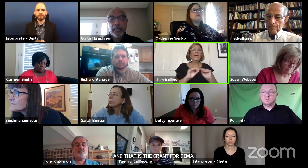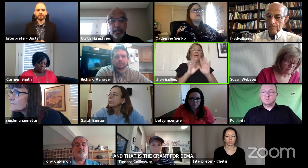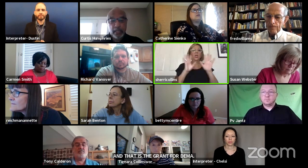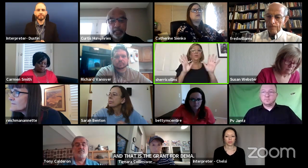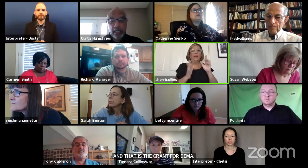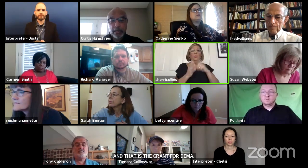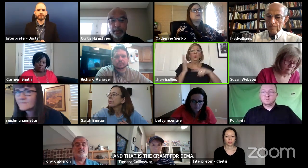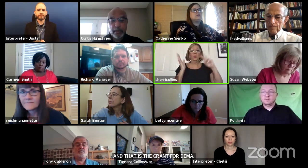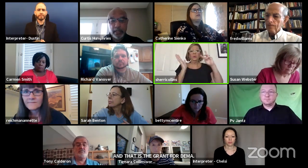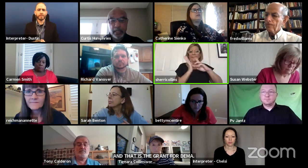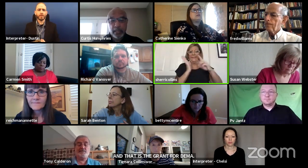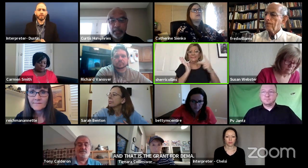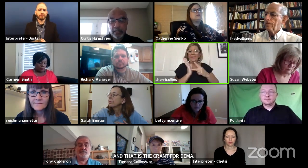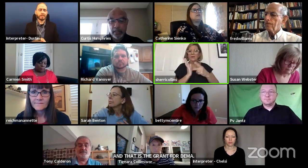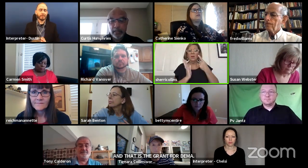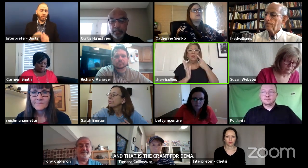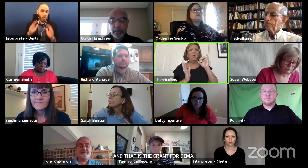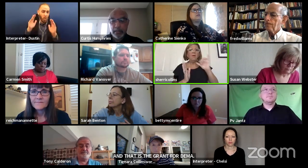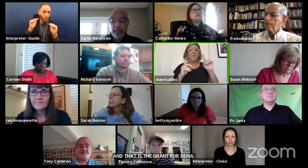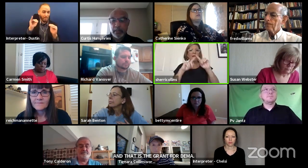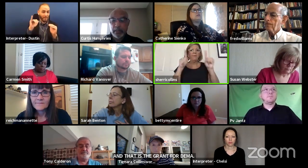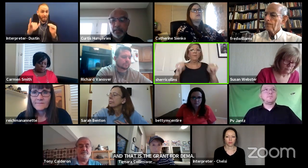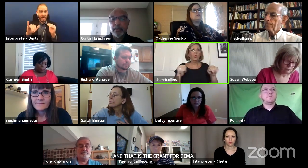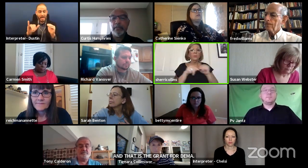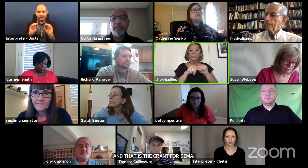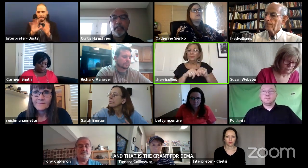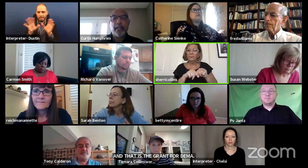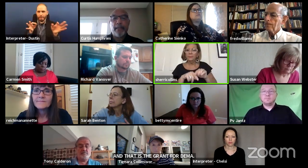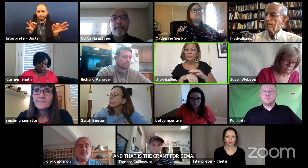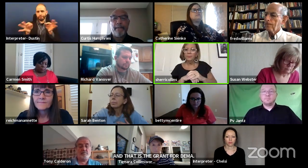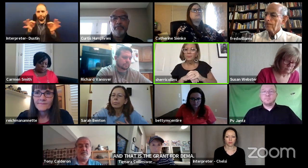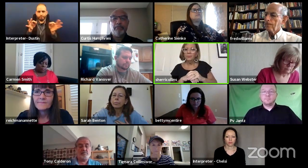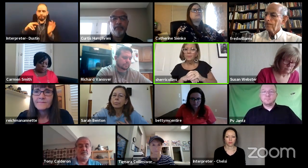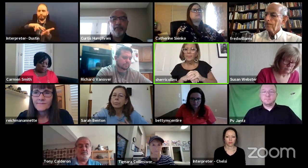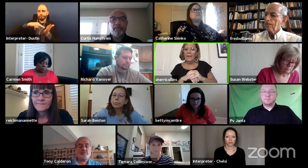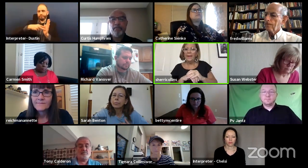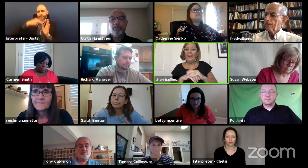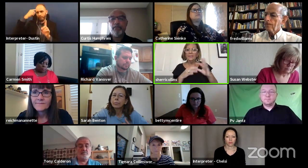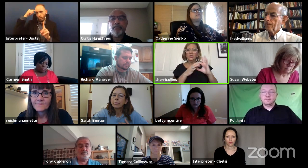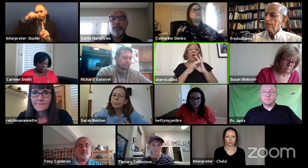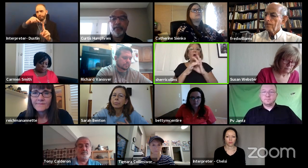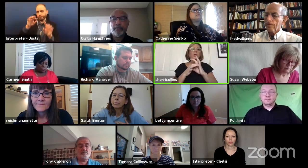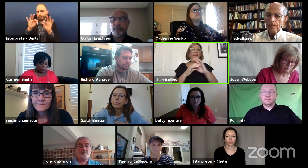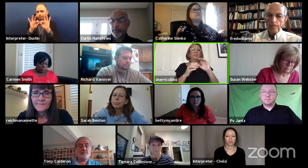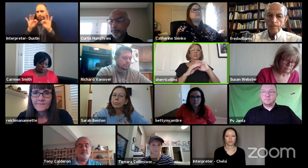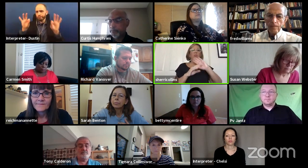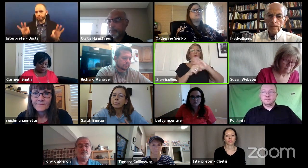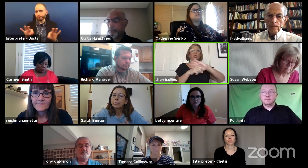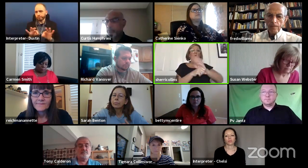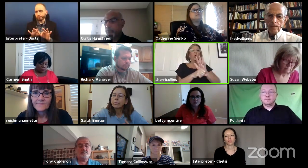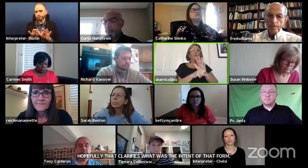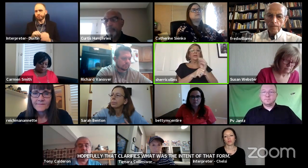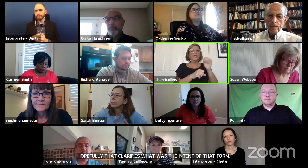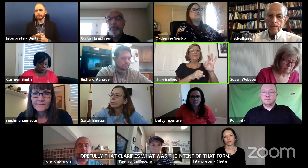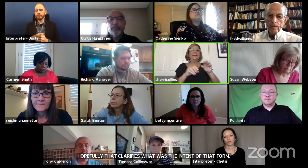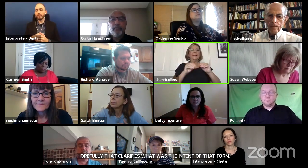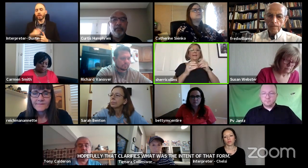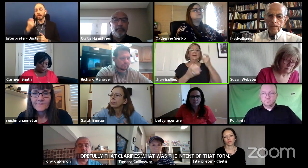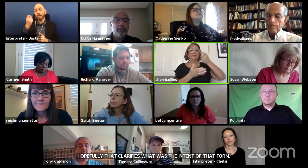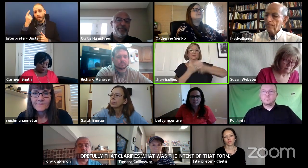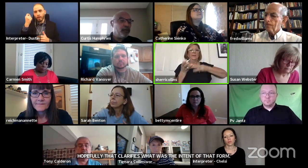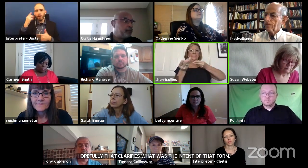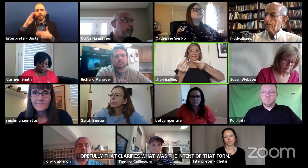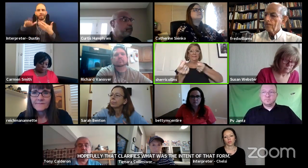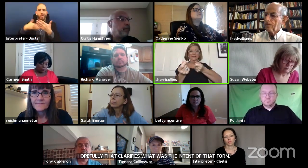Hopefully that clarifies what was the intent of that form. And it's all related to the